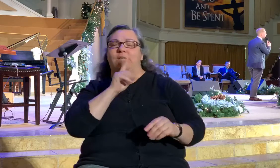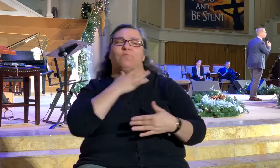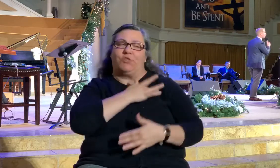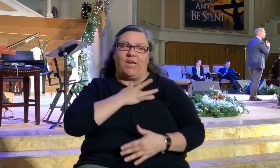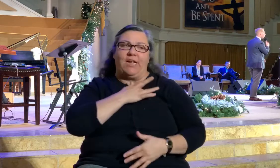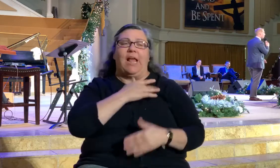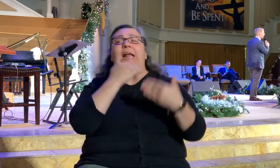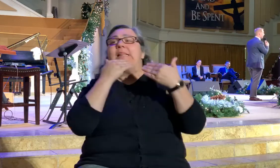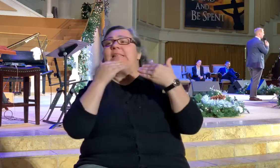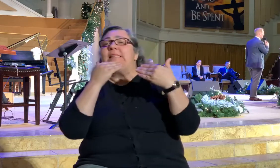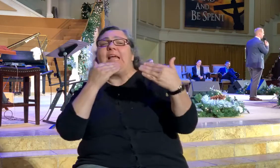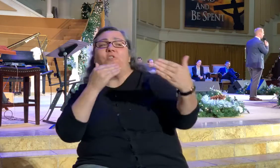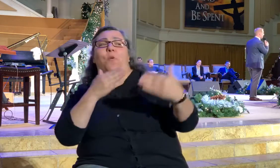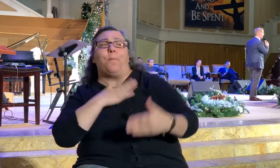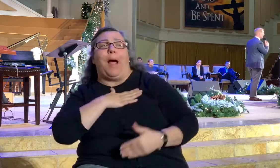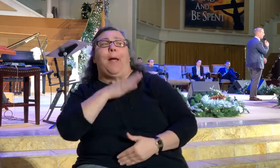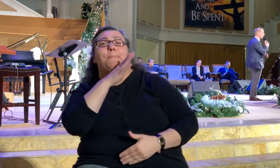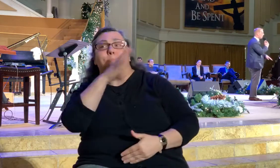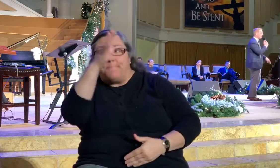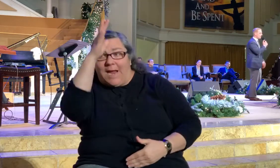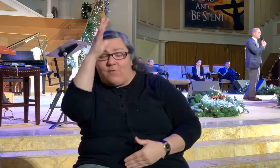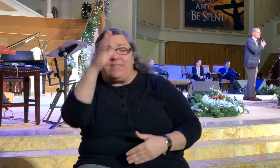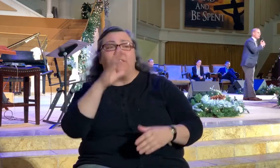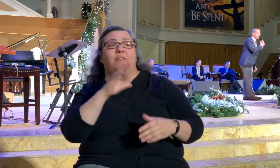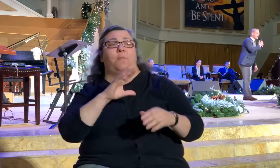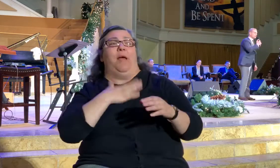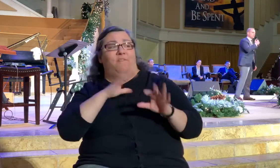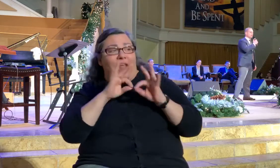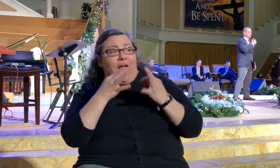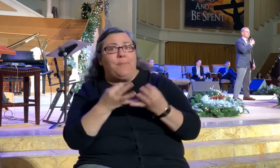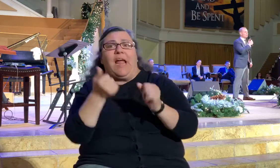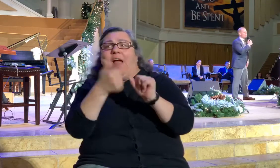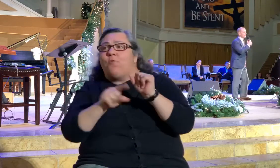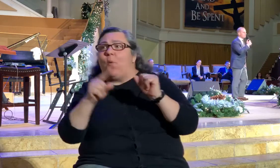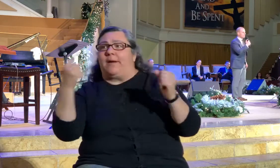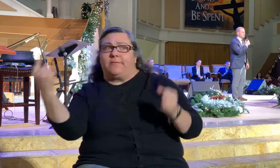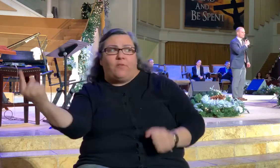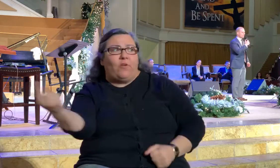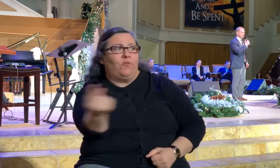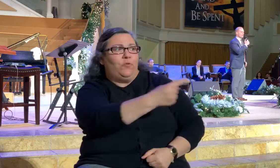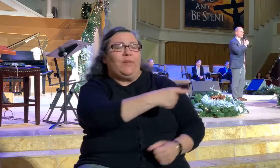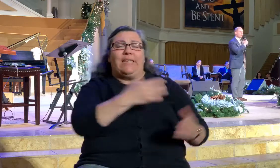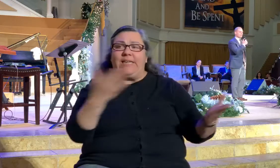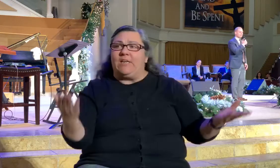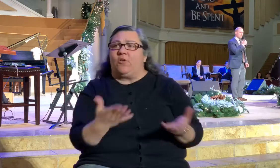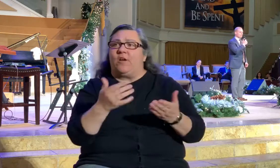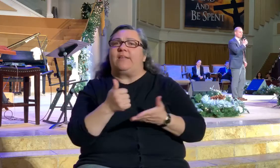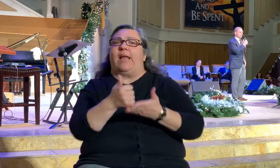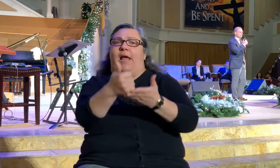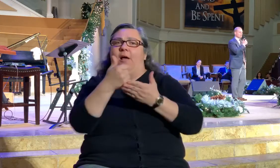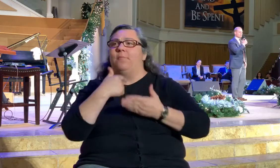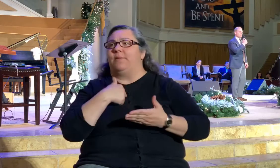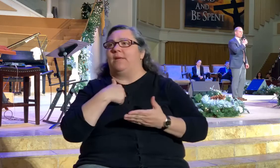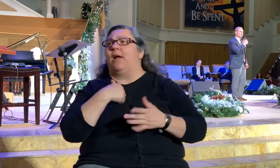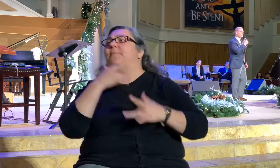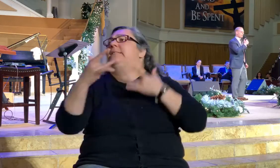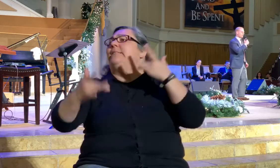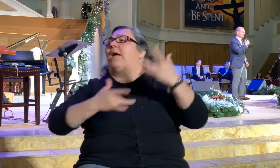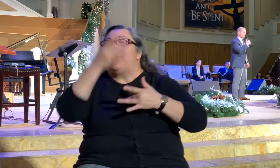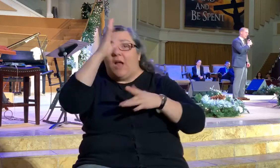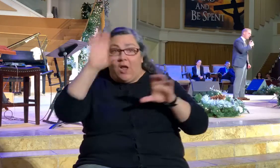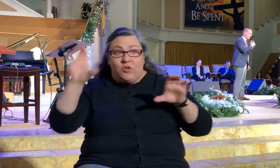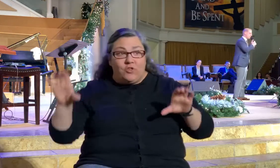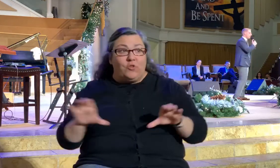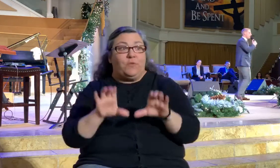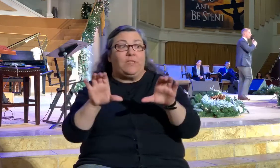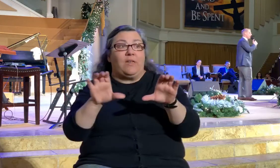for supporting me the whole way, and my family, and to everyone here that has played a role in me being there. I'm excited for what God's doing, and